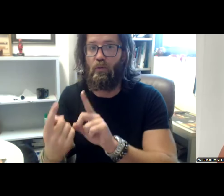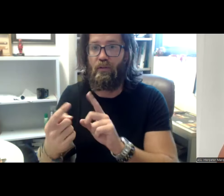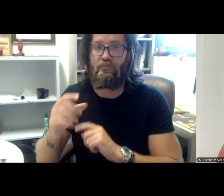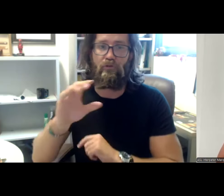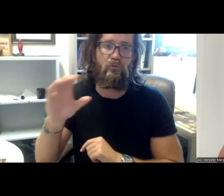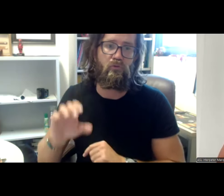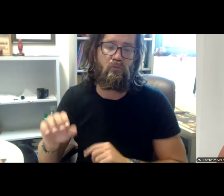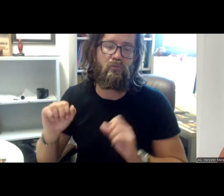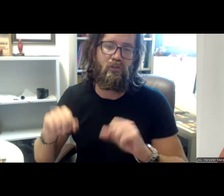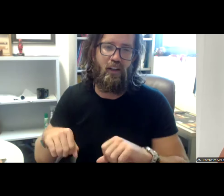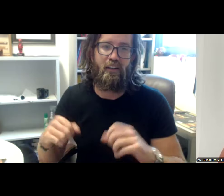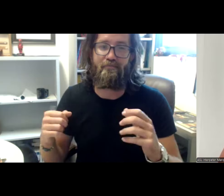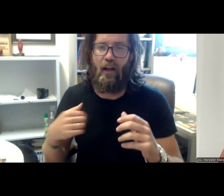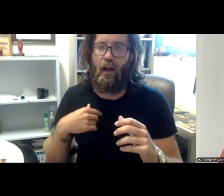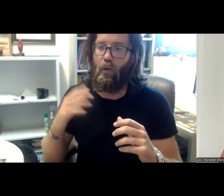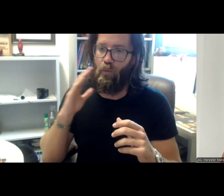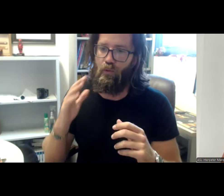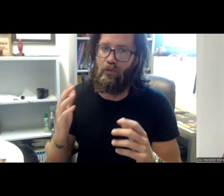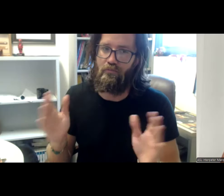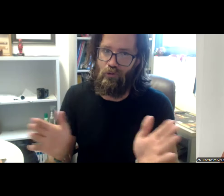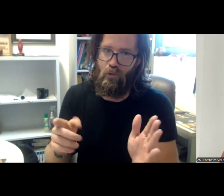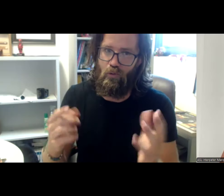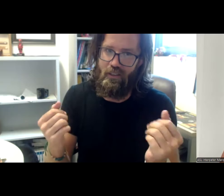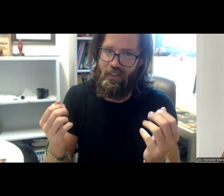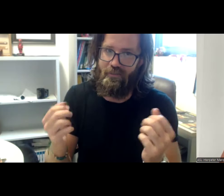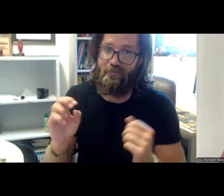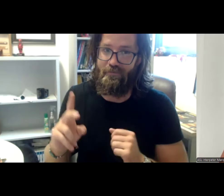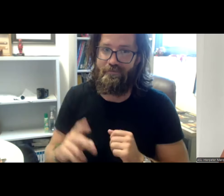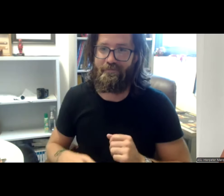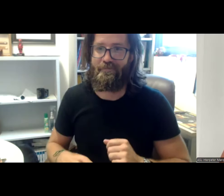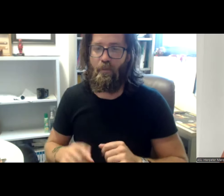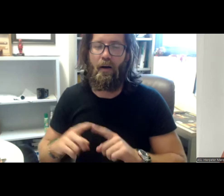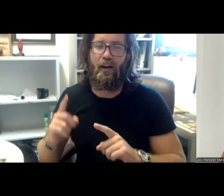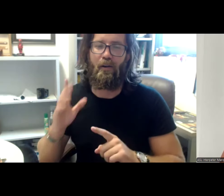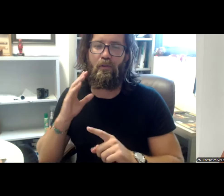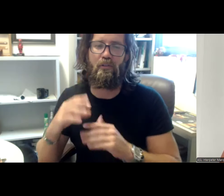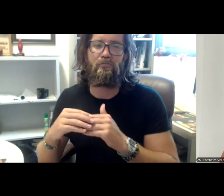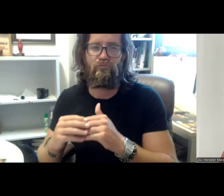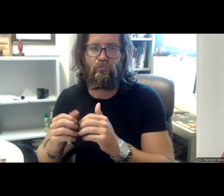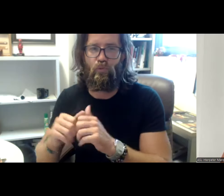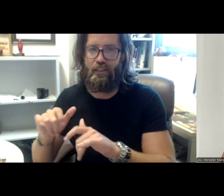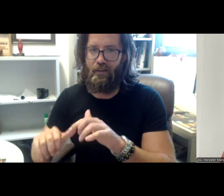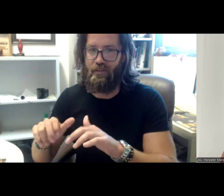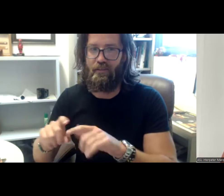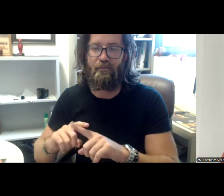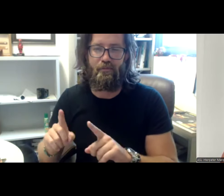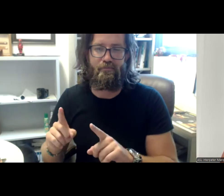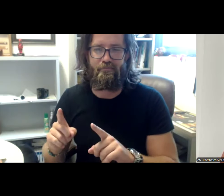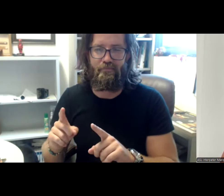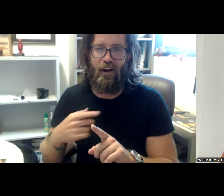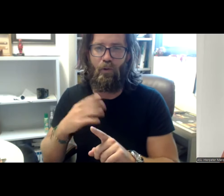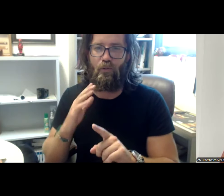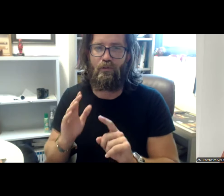have anything else you want to ask, or also if you want to schedule a meeting with me at another time.